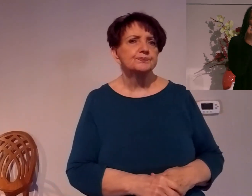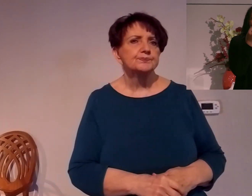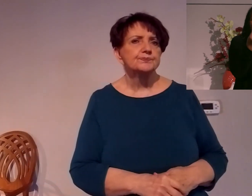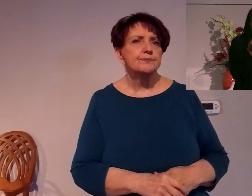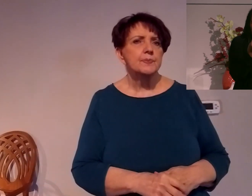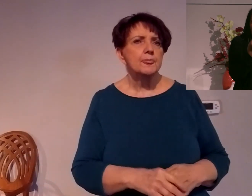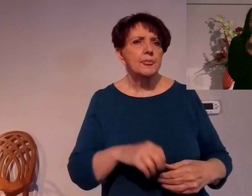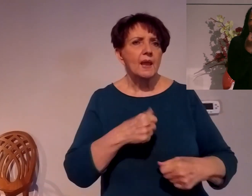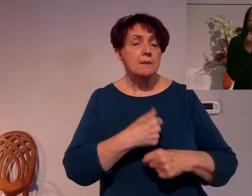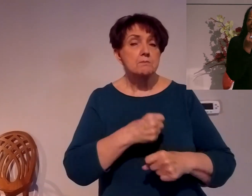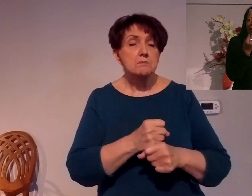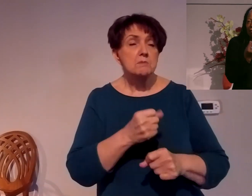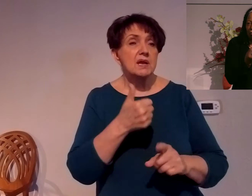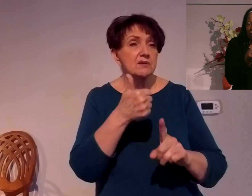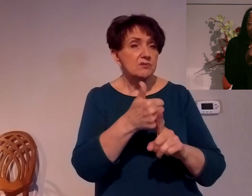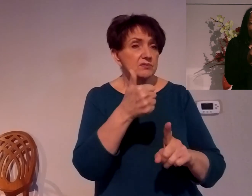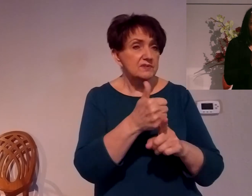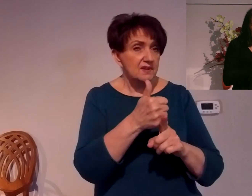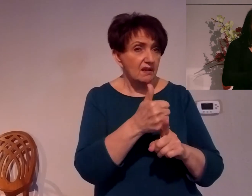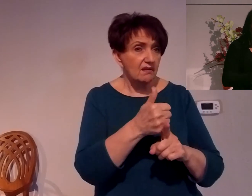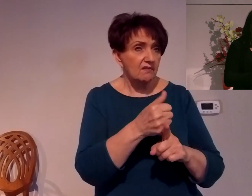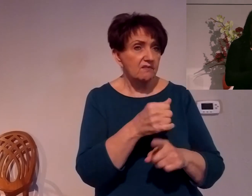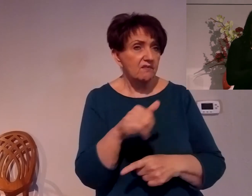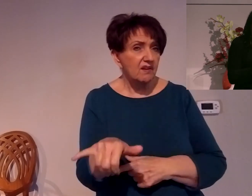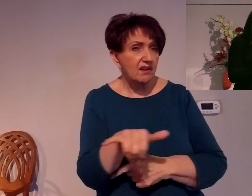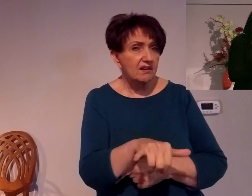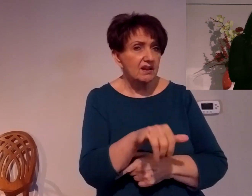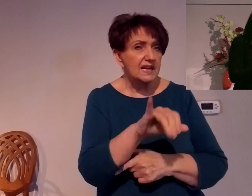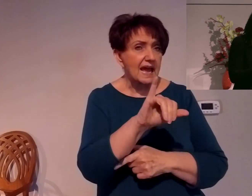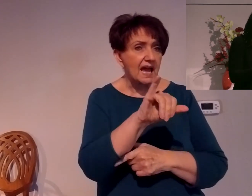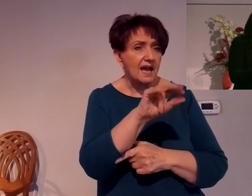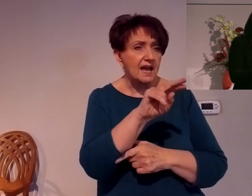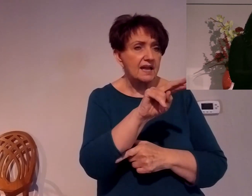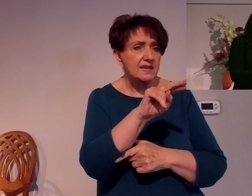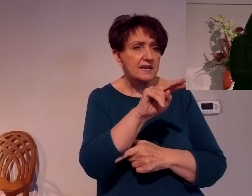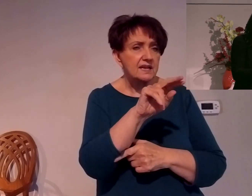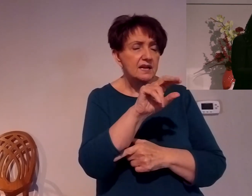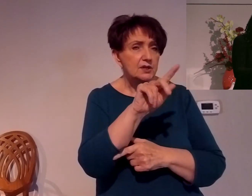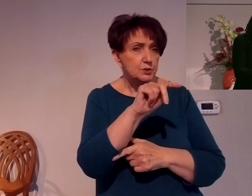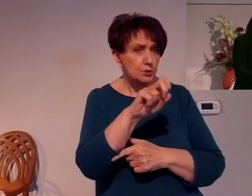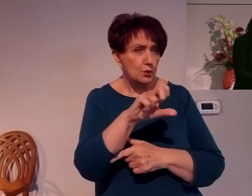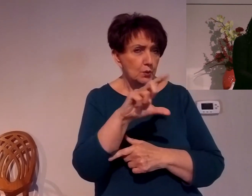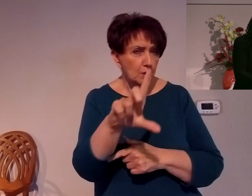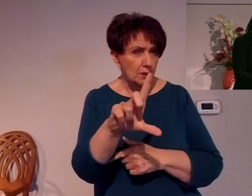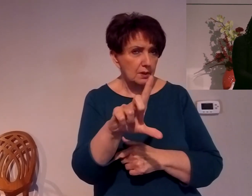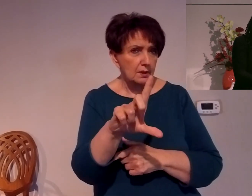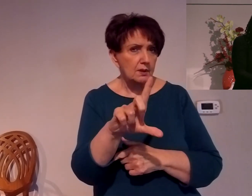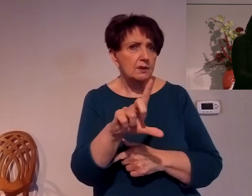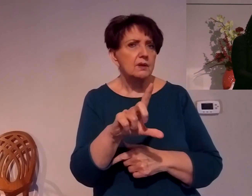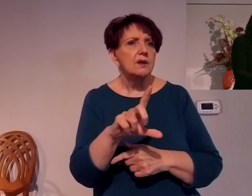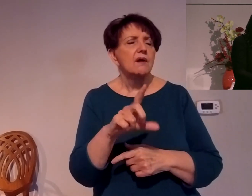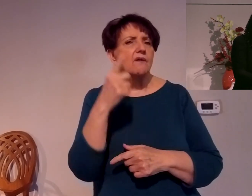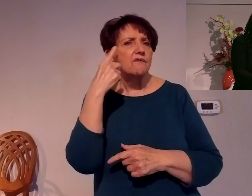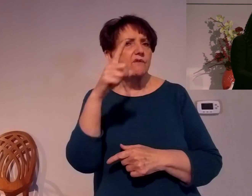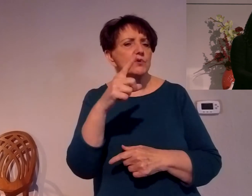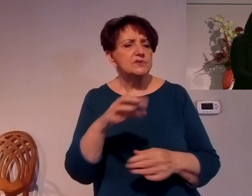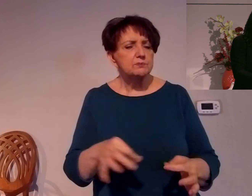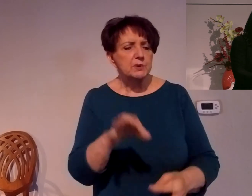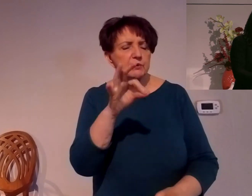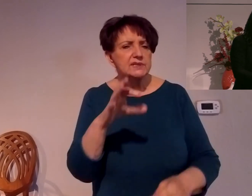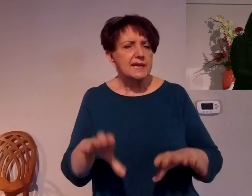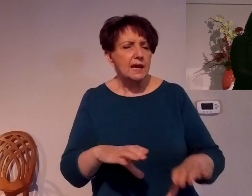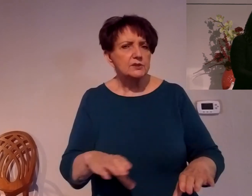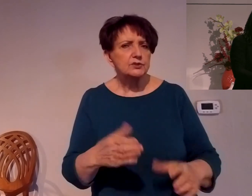Make yourself an instrument for Spirit's action through you.